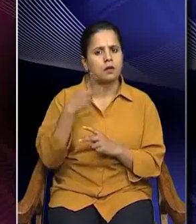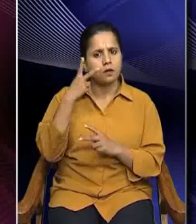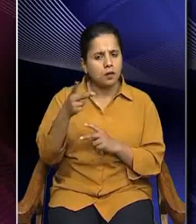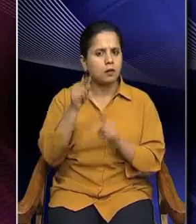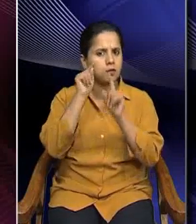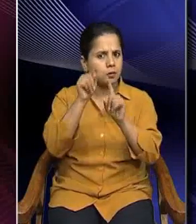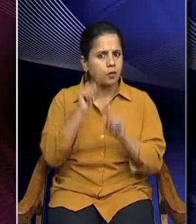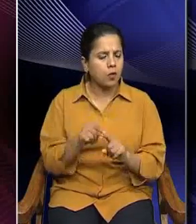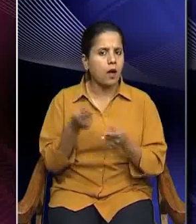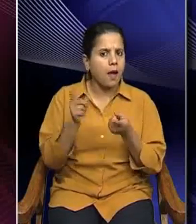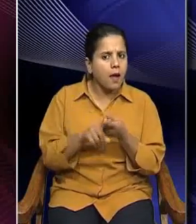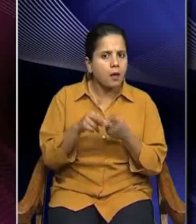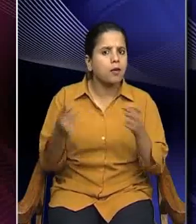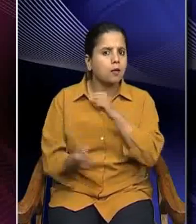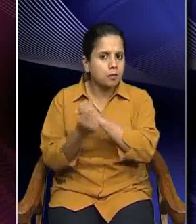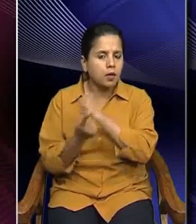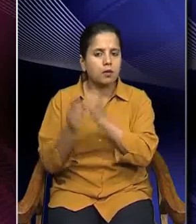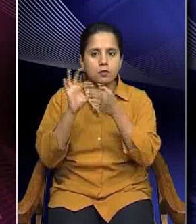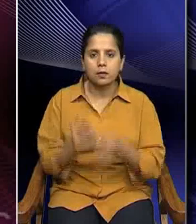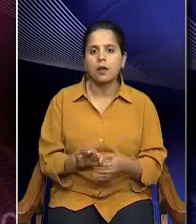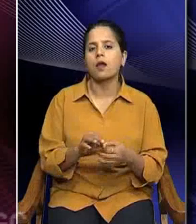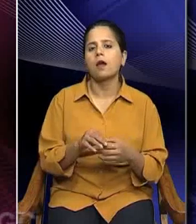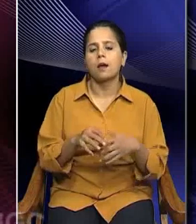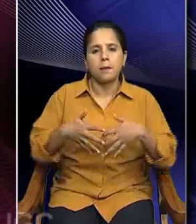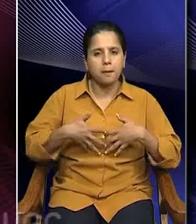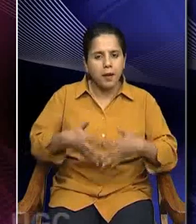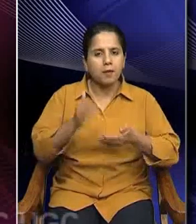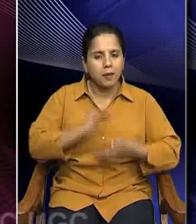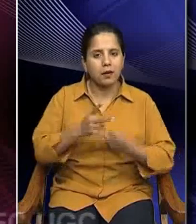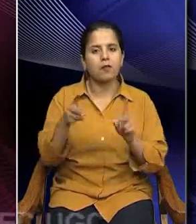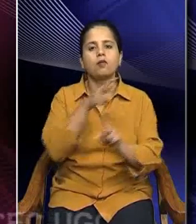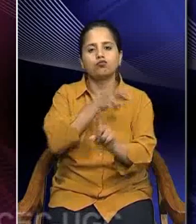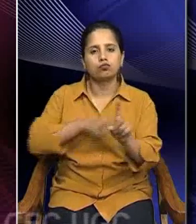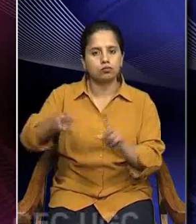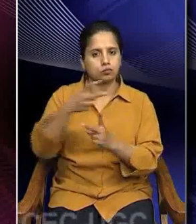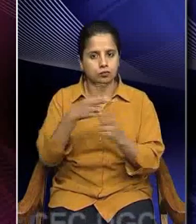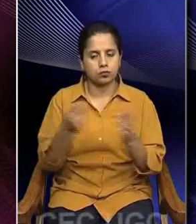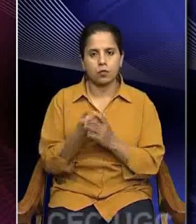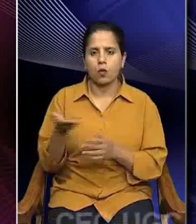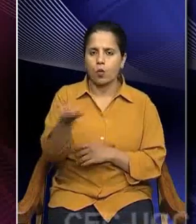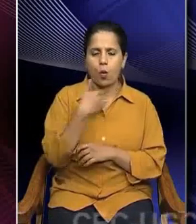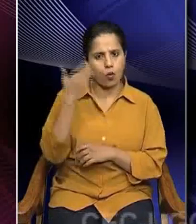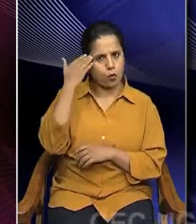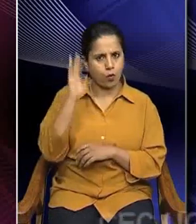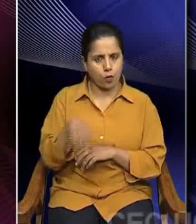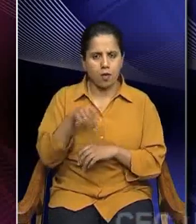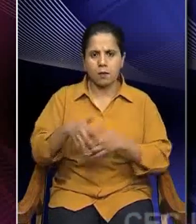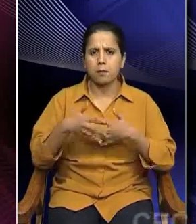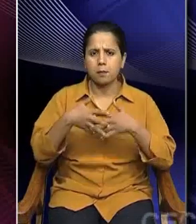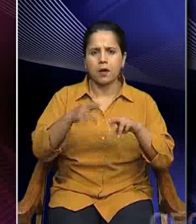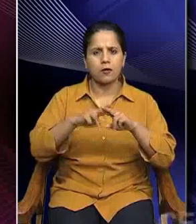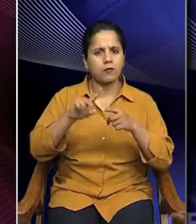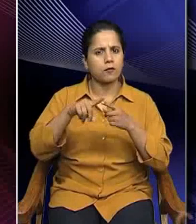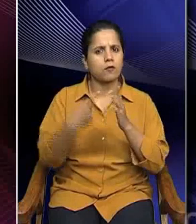and consequences of fertility transition. Now we all know that fertility is one of the